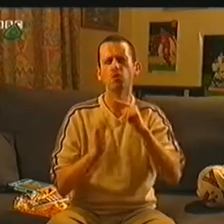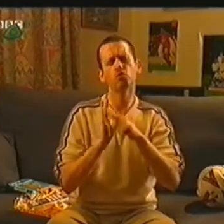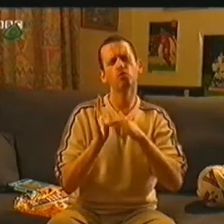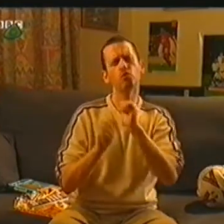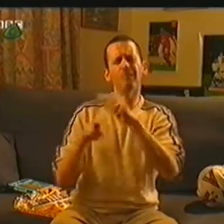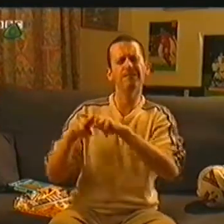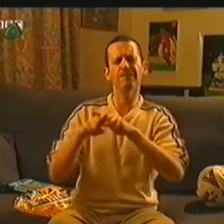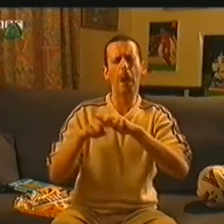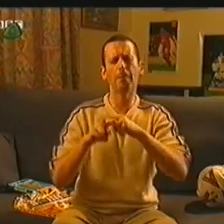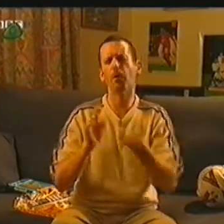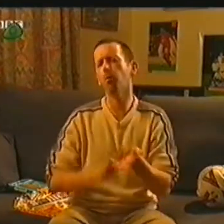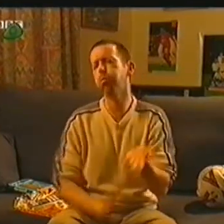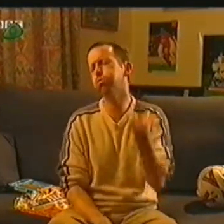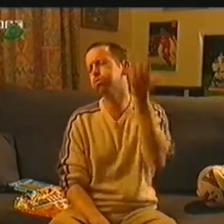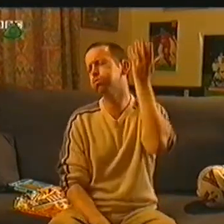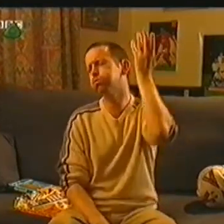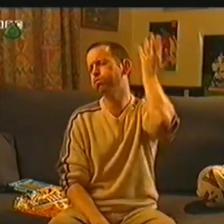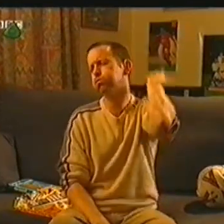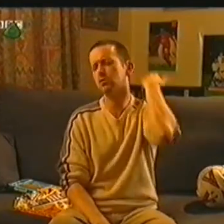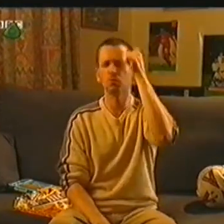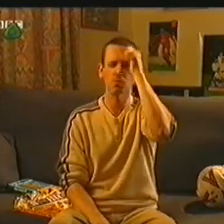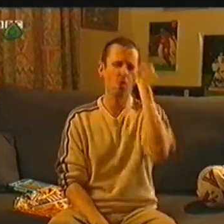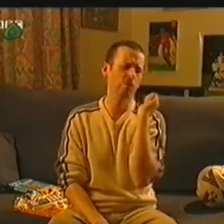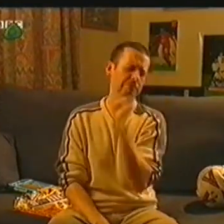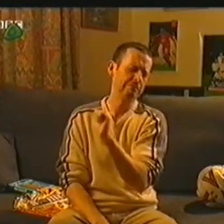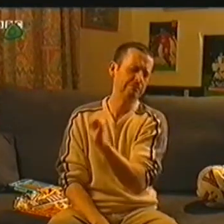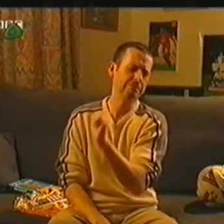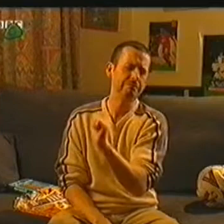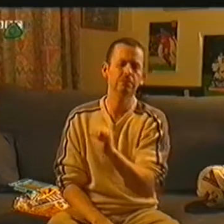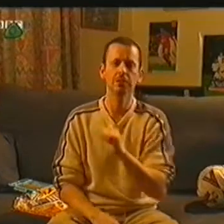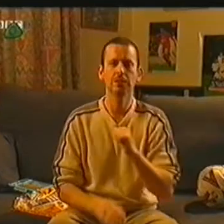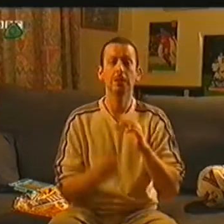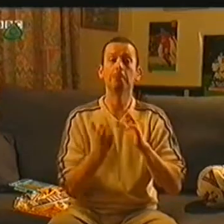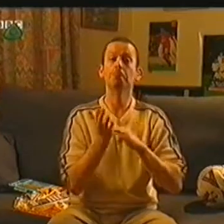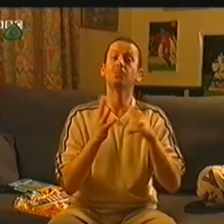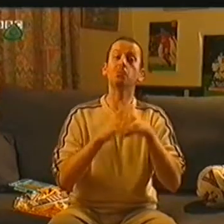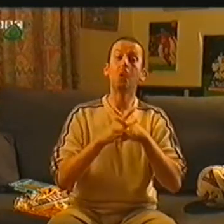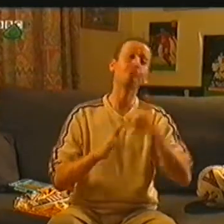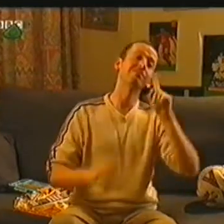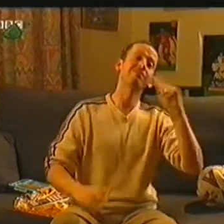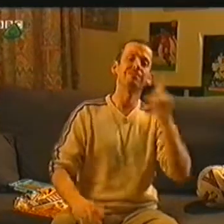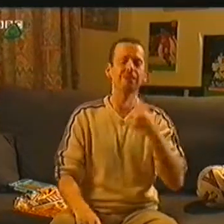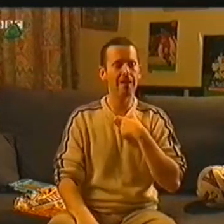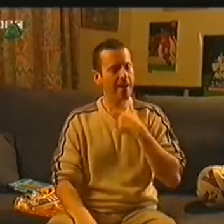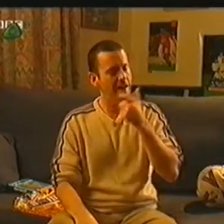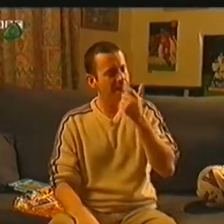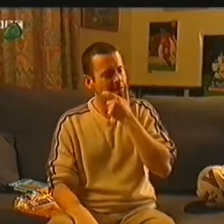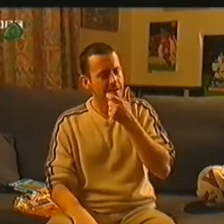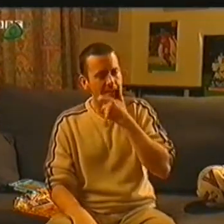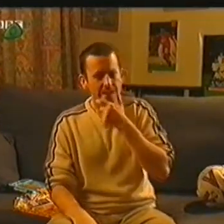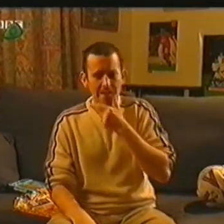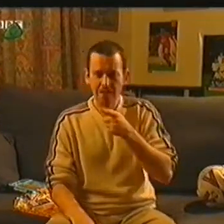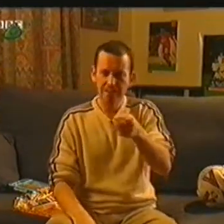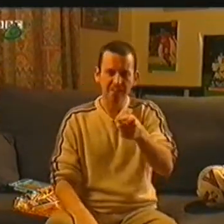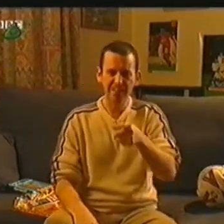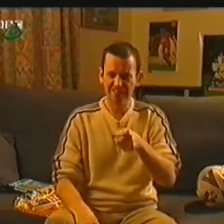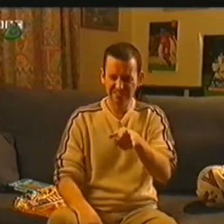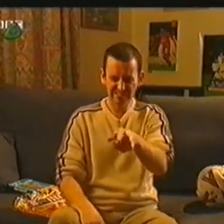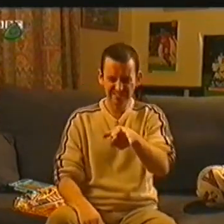family. He was waving a copy of the Echo. Your son's a chip off the old block, isn't he? Chuckled Mr.